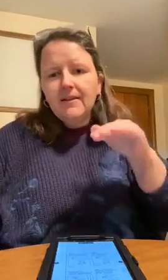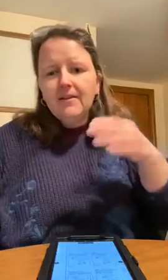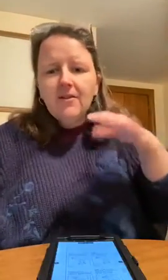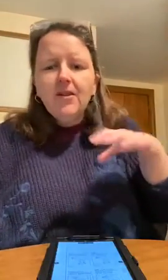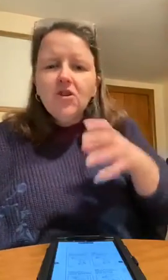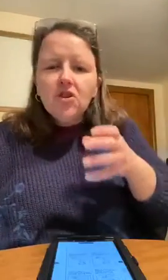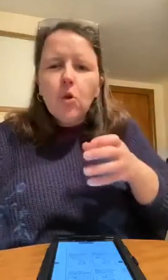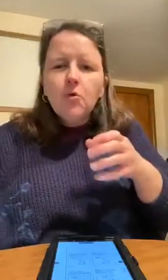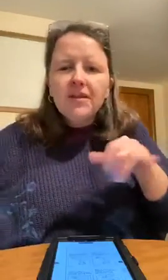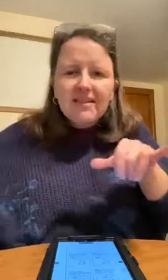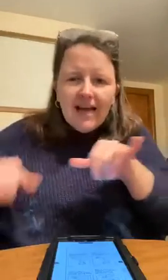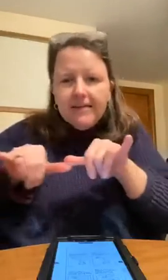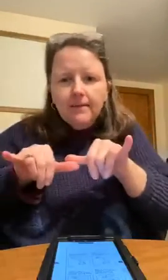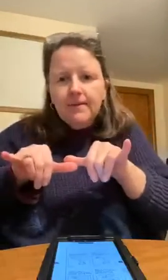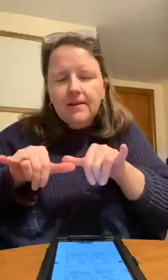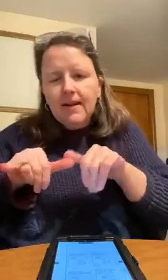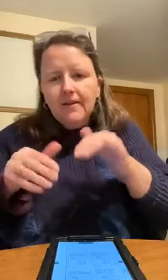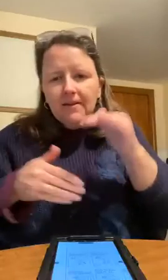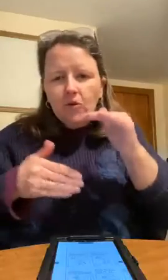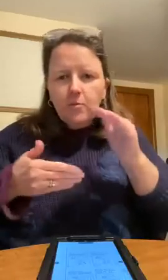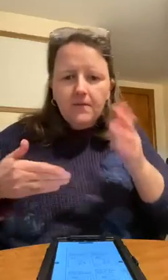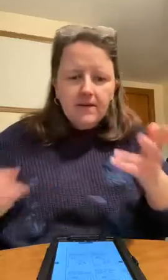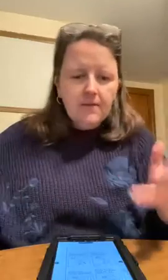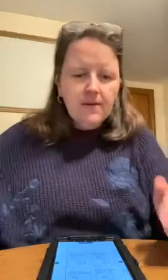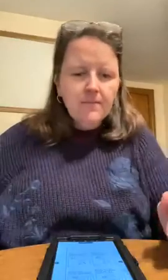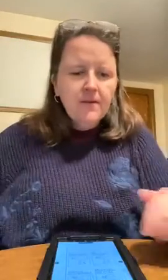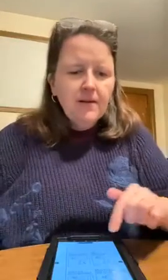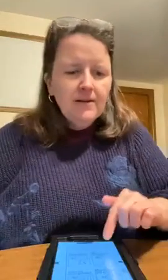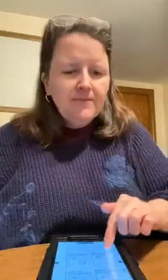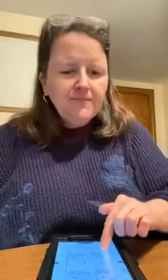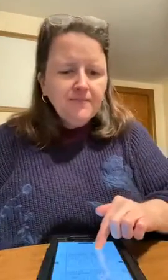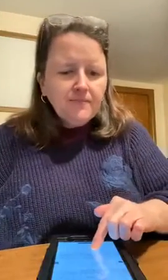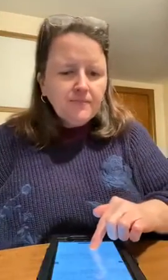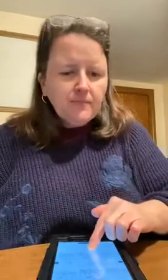you can show the size of it and the scope of it and everything.